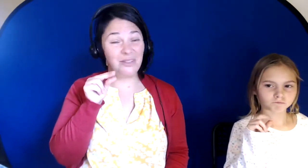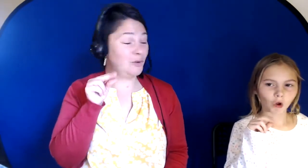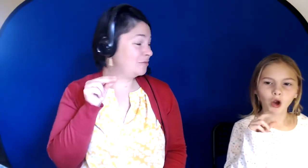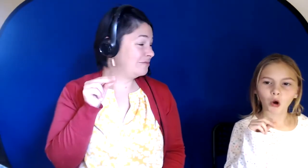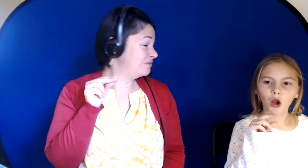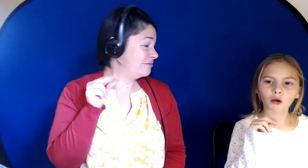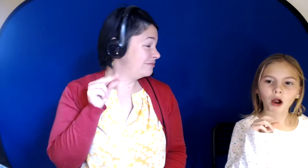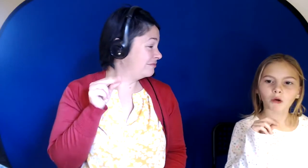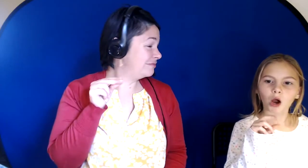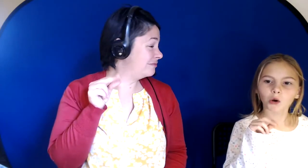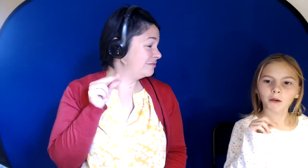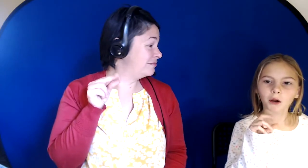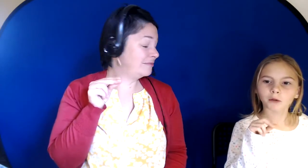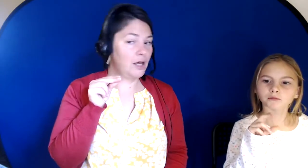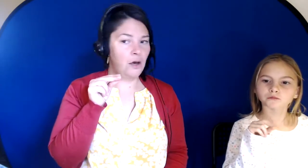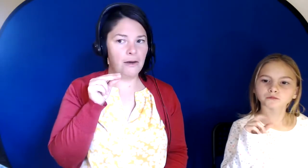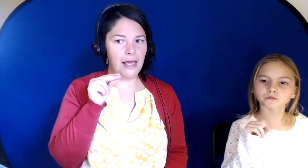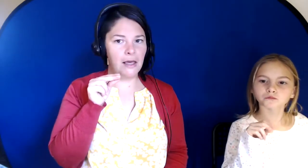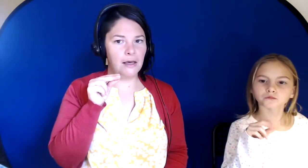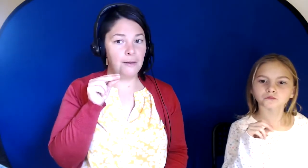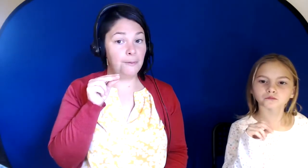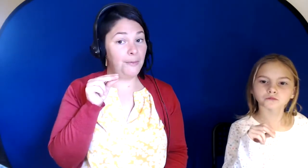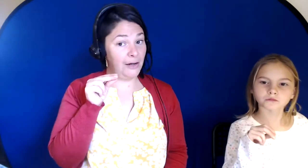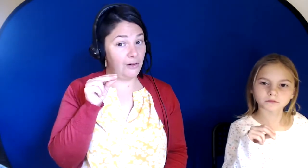No. Okay. Bigger no.